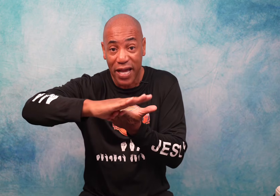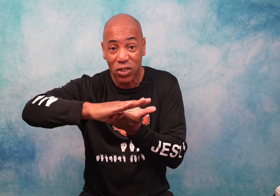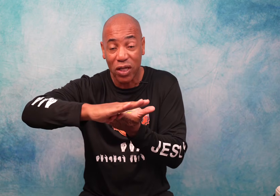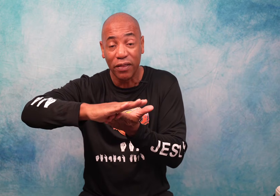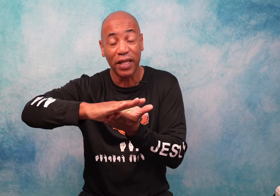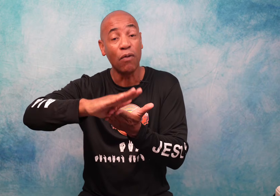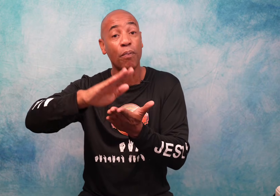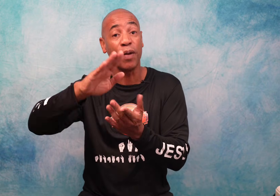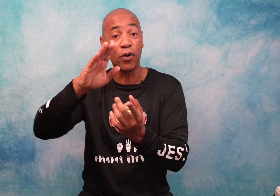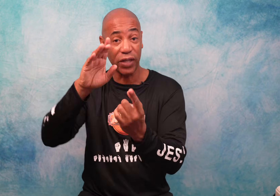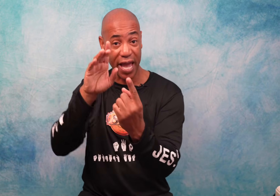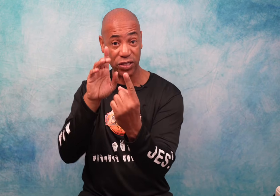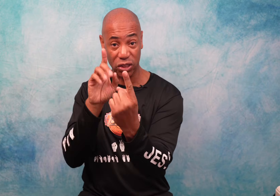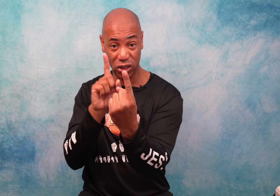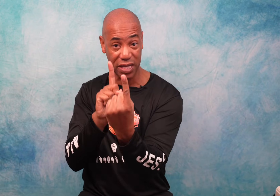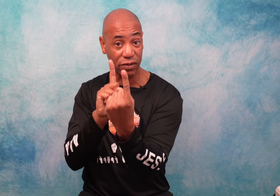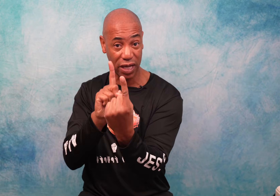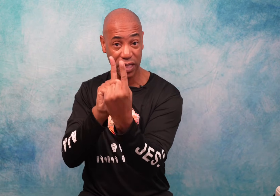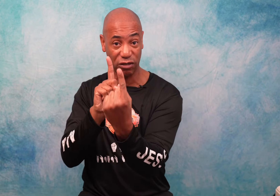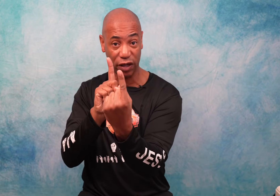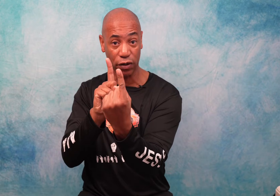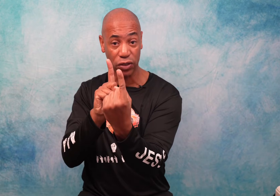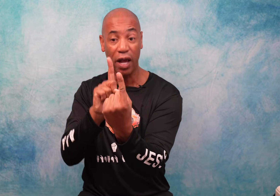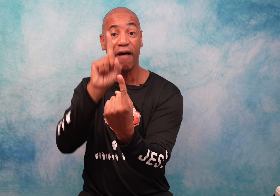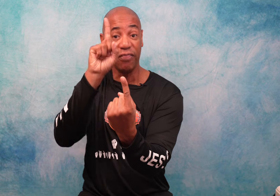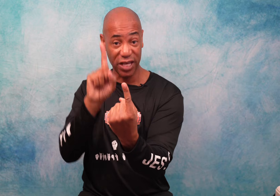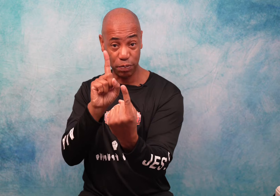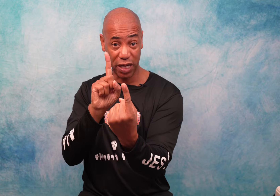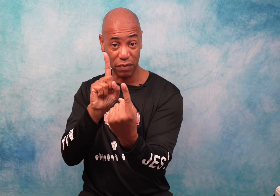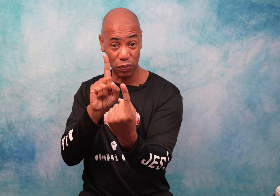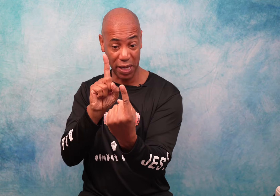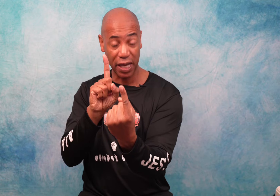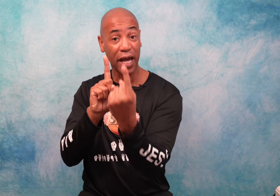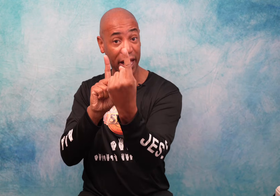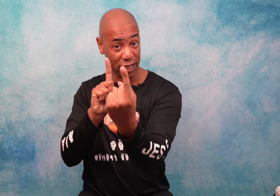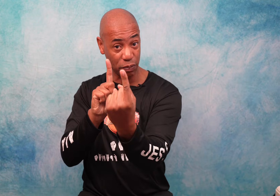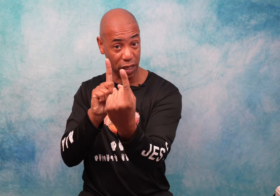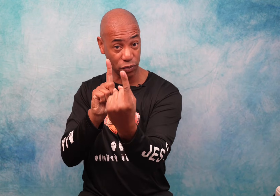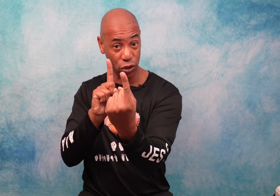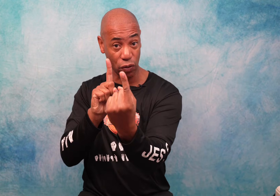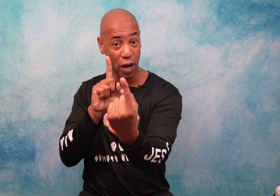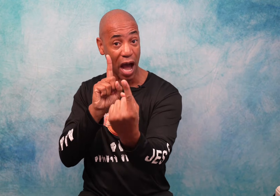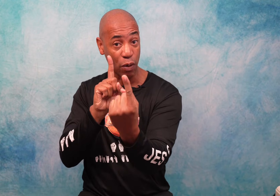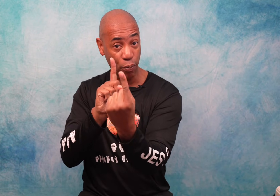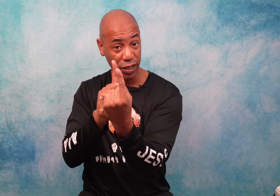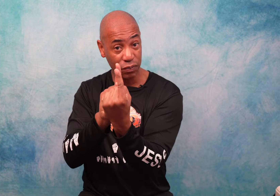Nice. Then I would bring both hands, extend out the index fingers. This becomes me, and this becomes you. I would bring